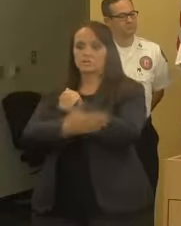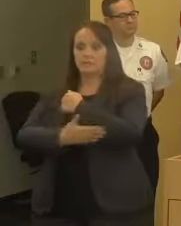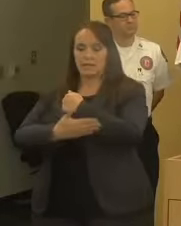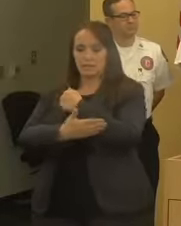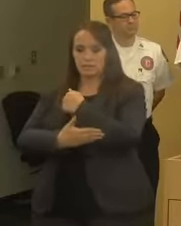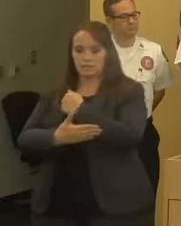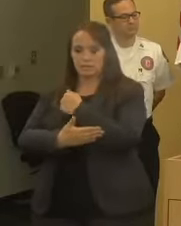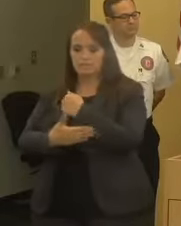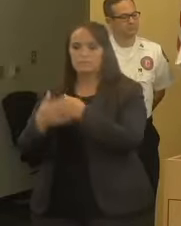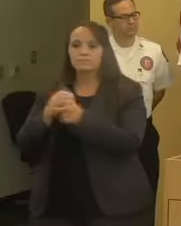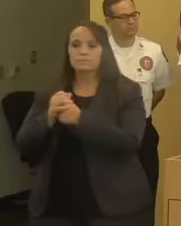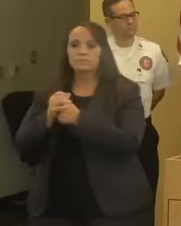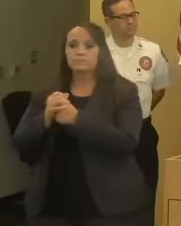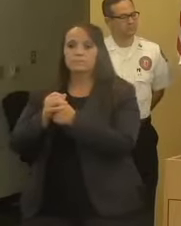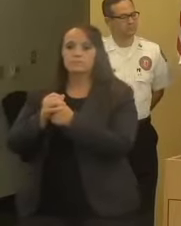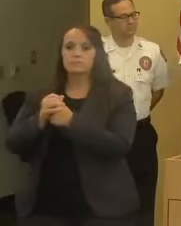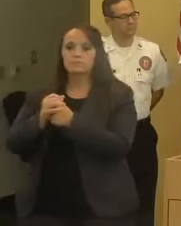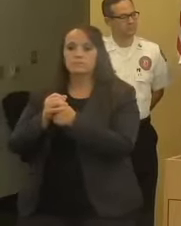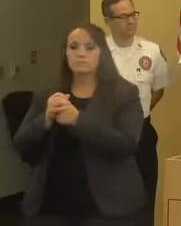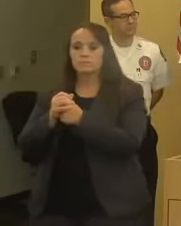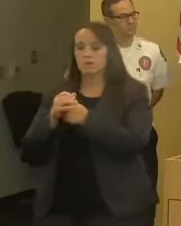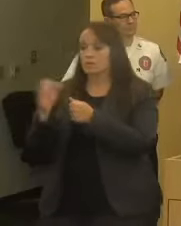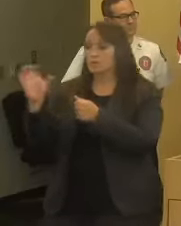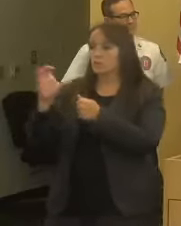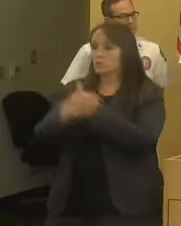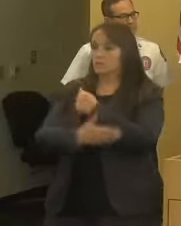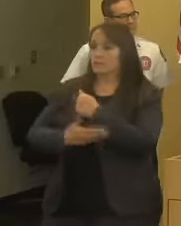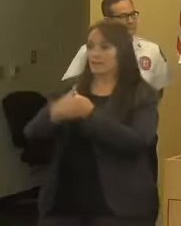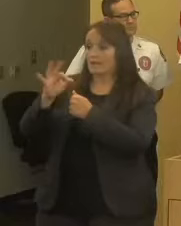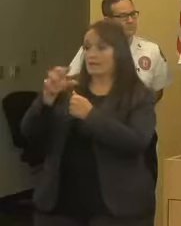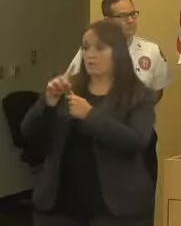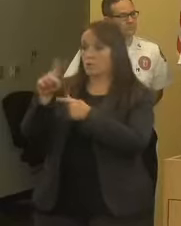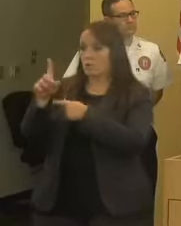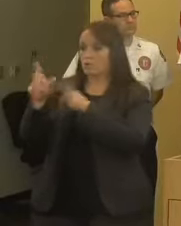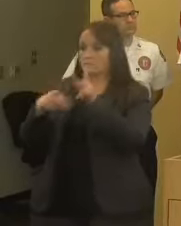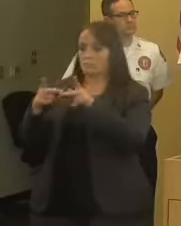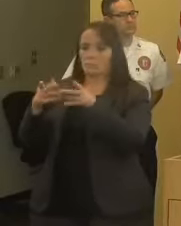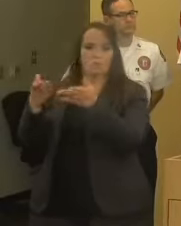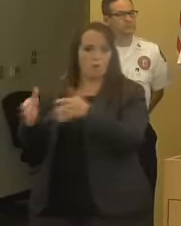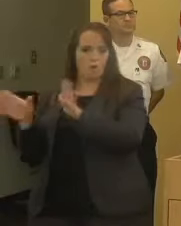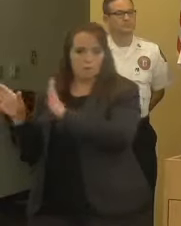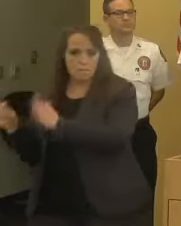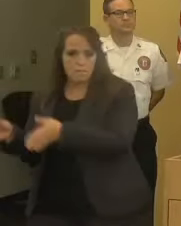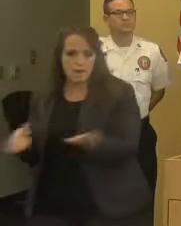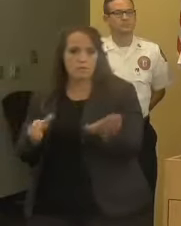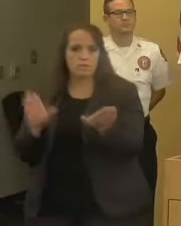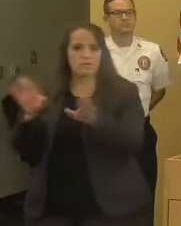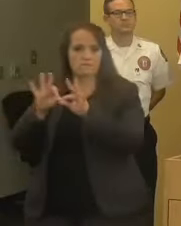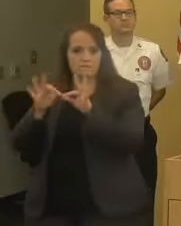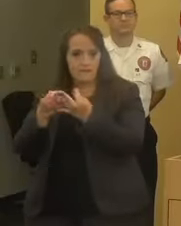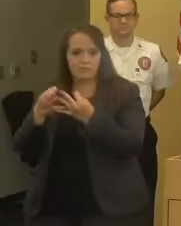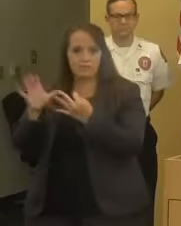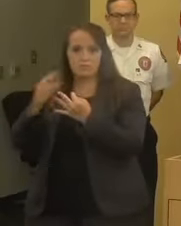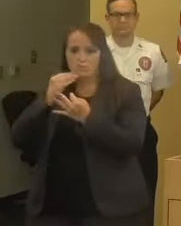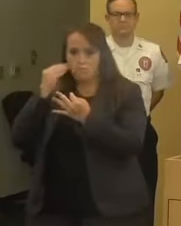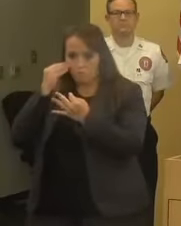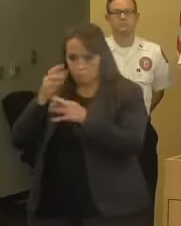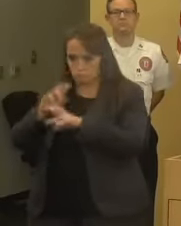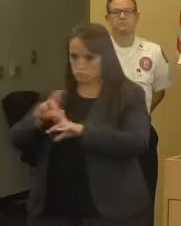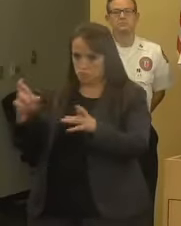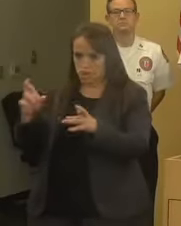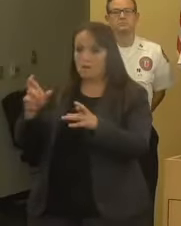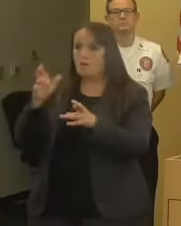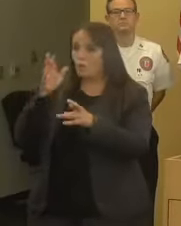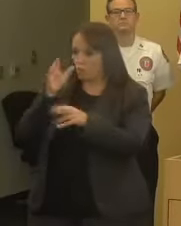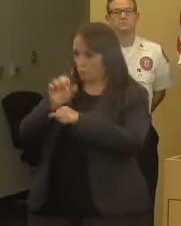The people that make up Charleston County 911 have been preparing their families and their homes for this event. They will report to work